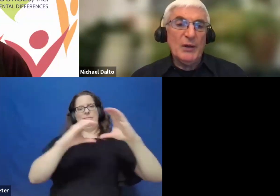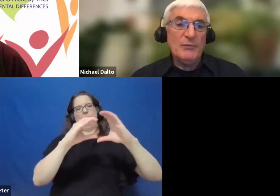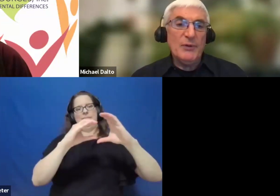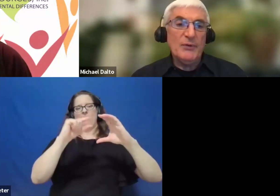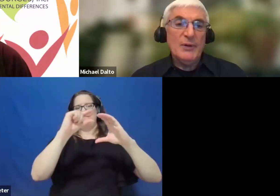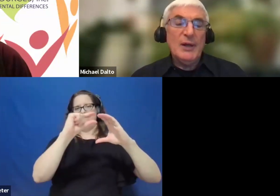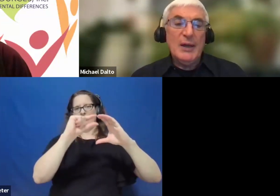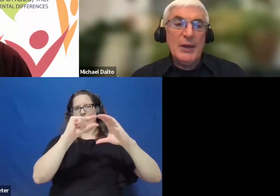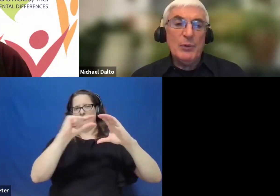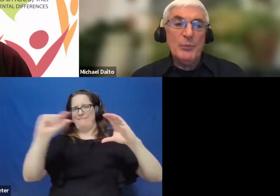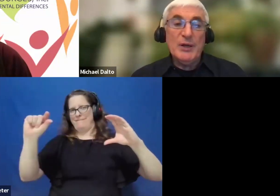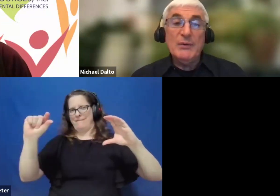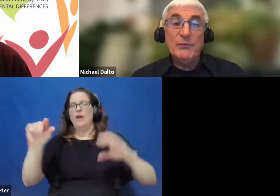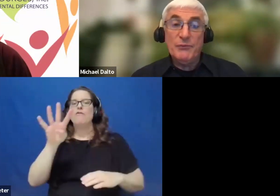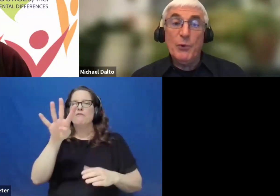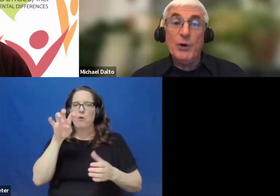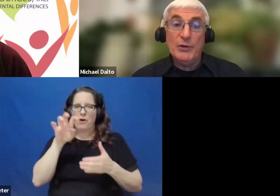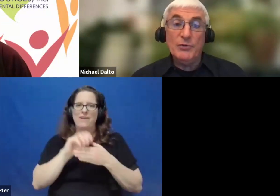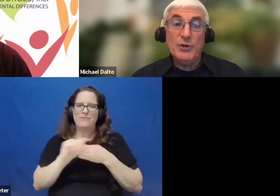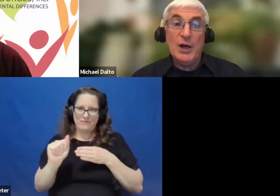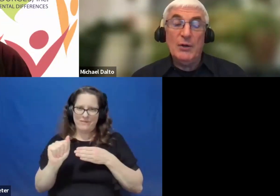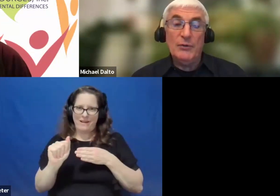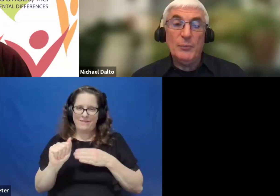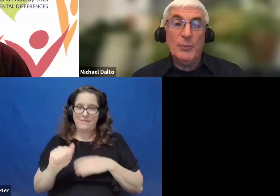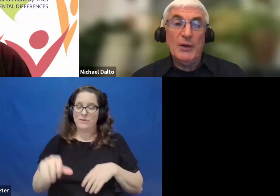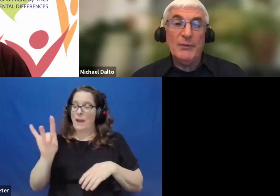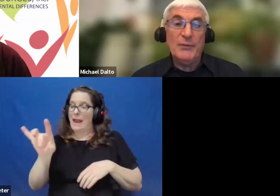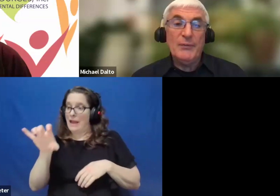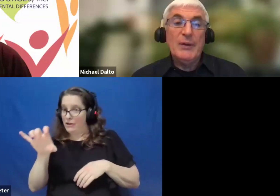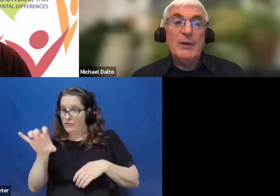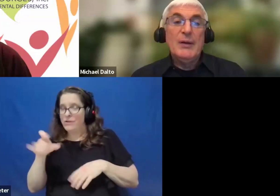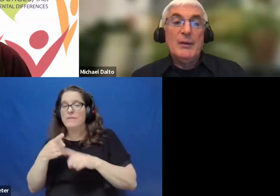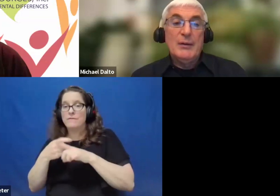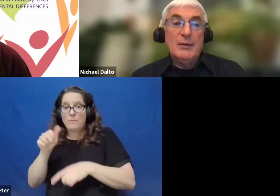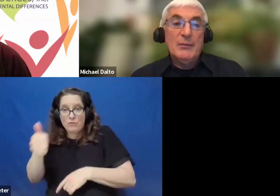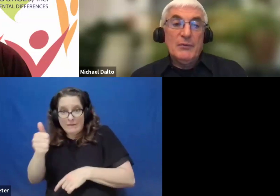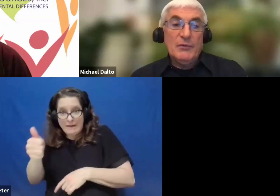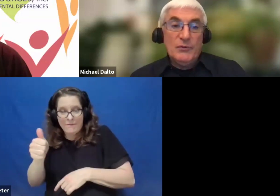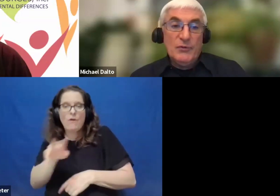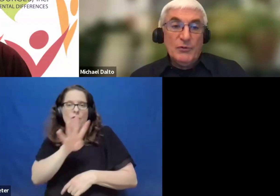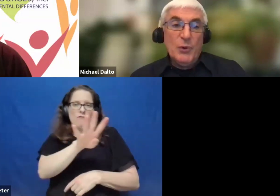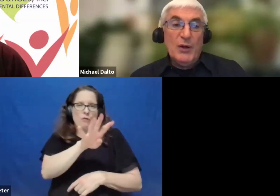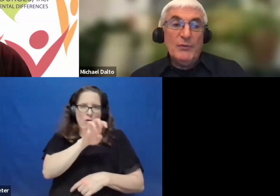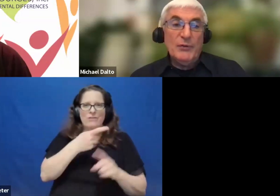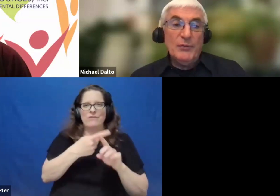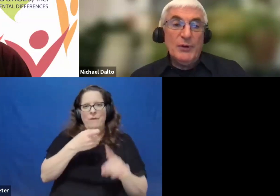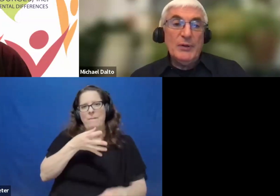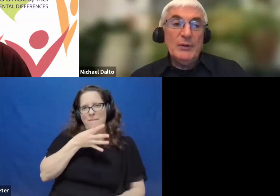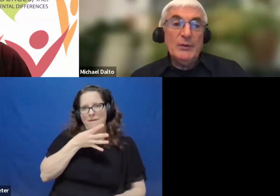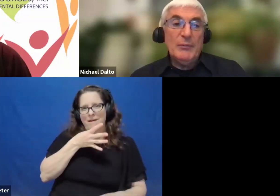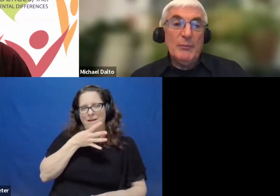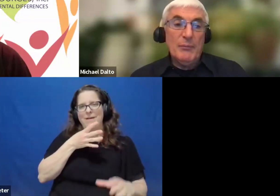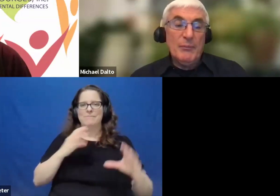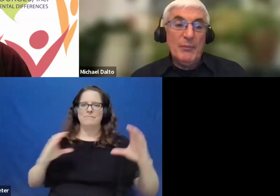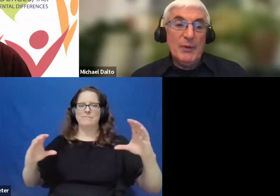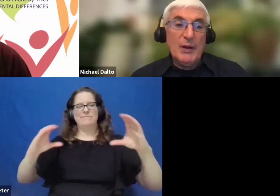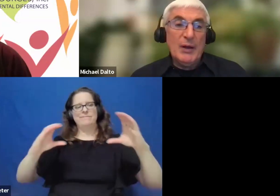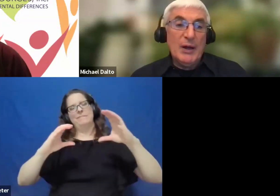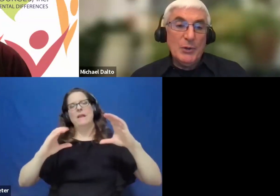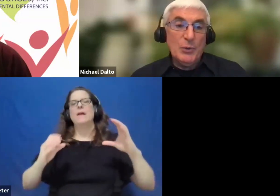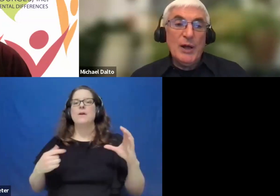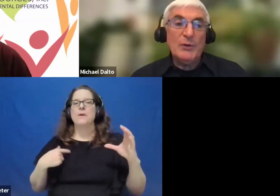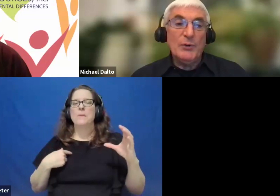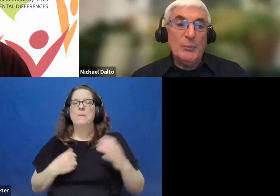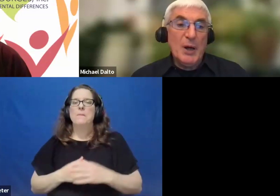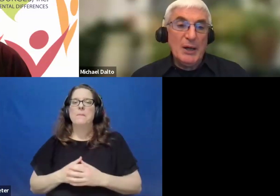two benefits, and that would be $400 a month. the 1,200